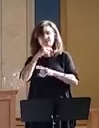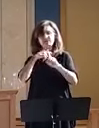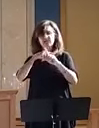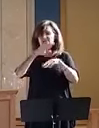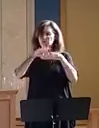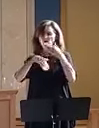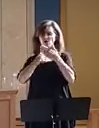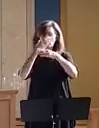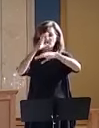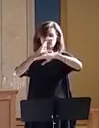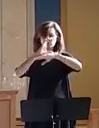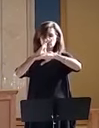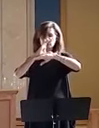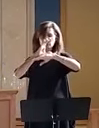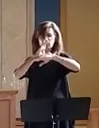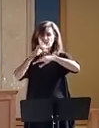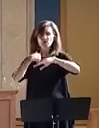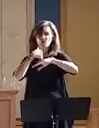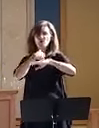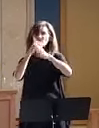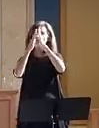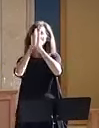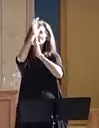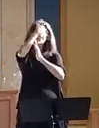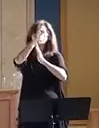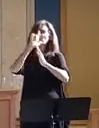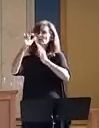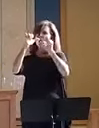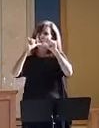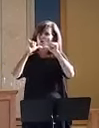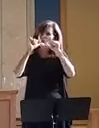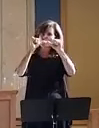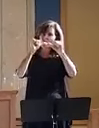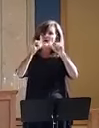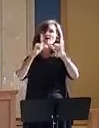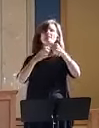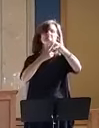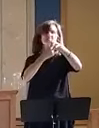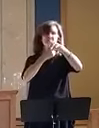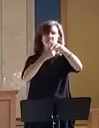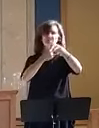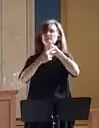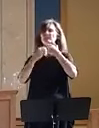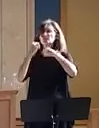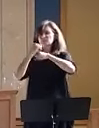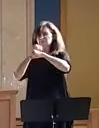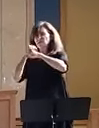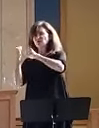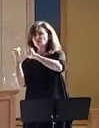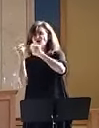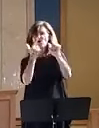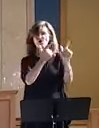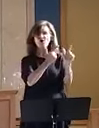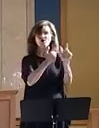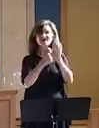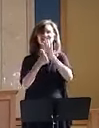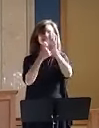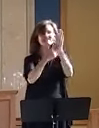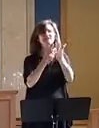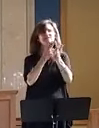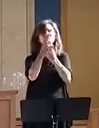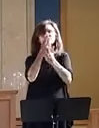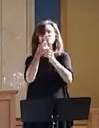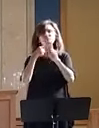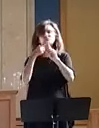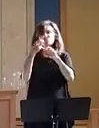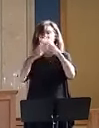Church, may the Lord graciously persevere and protect them all as a sign of his truth to the world.